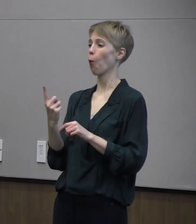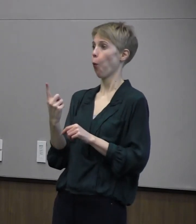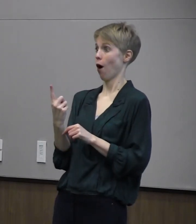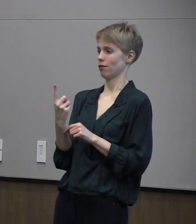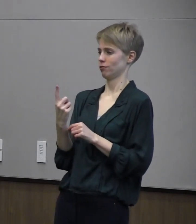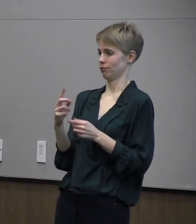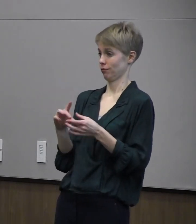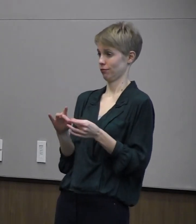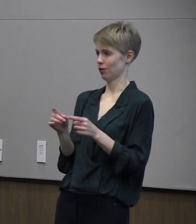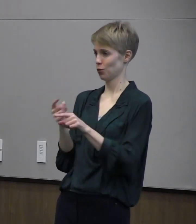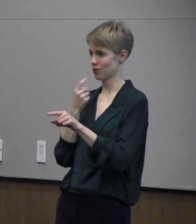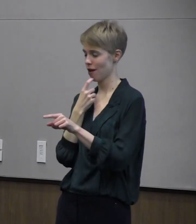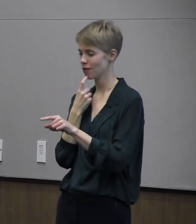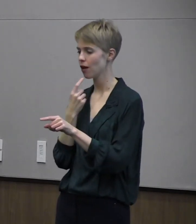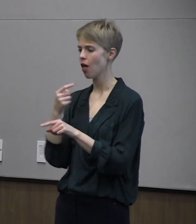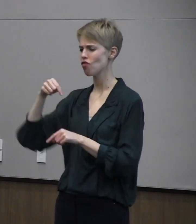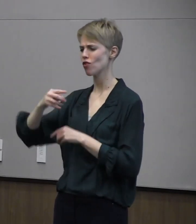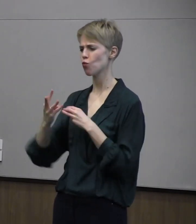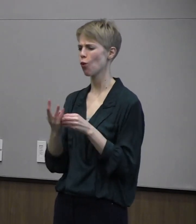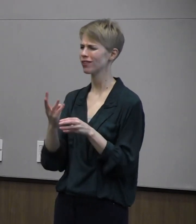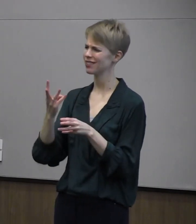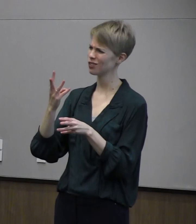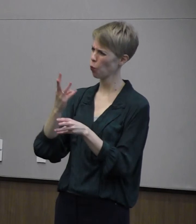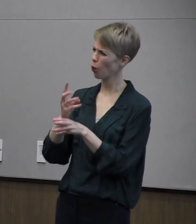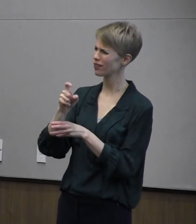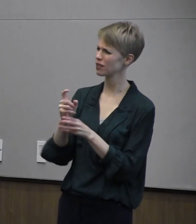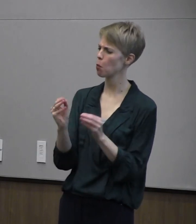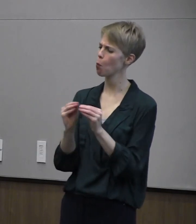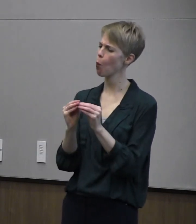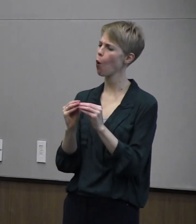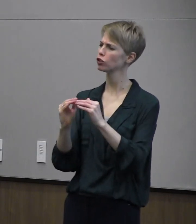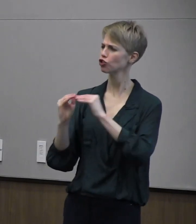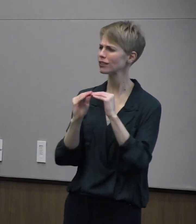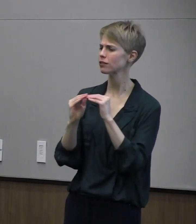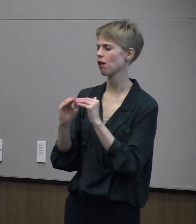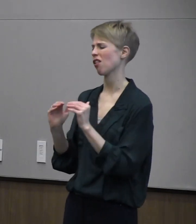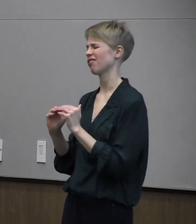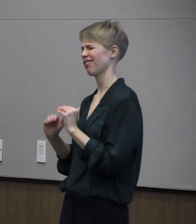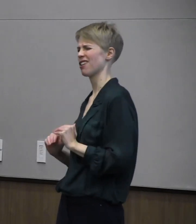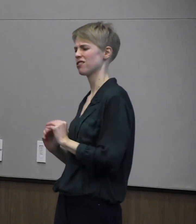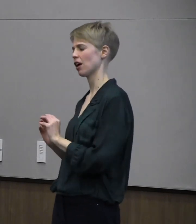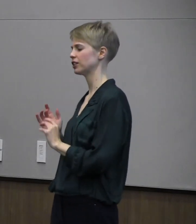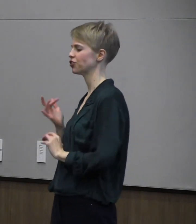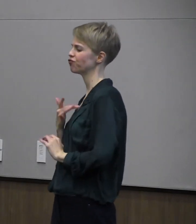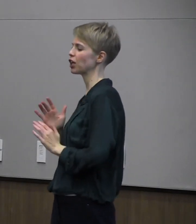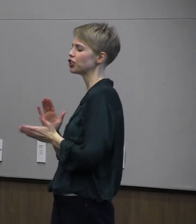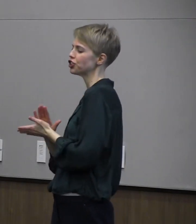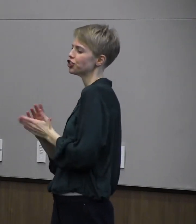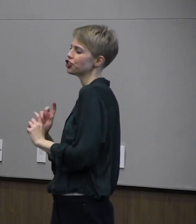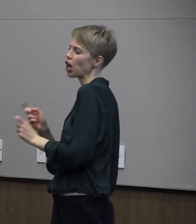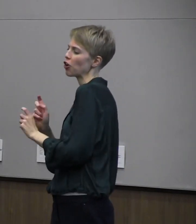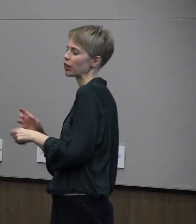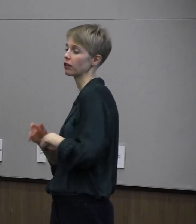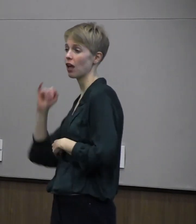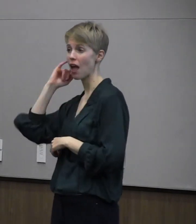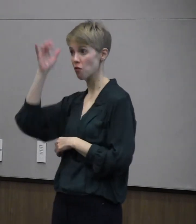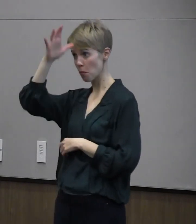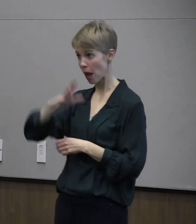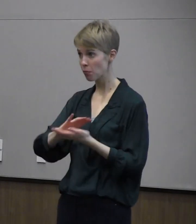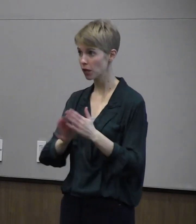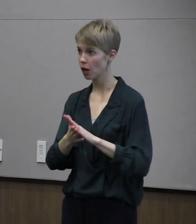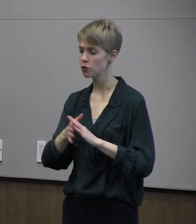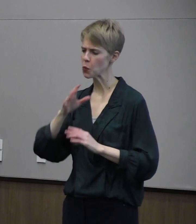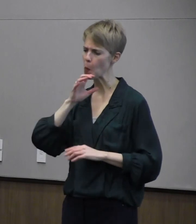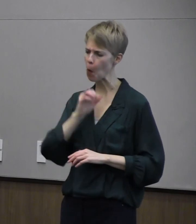old world needs more justice and less charity. And when a man gets too old to learn, it's time for him to climb into